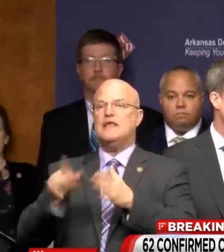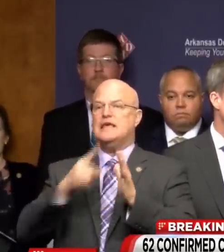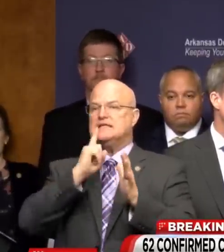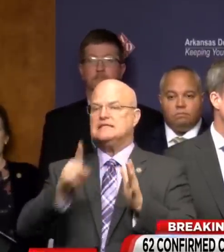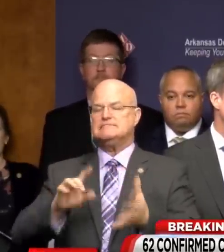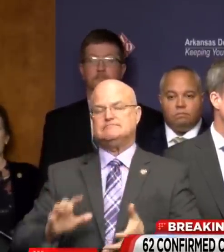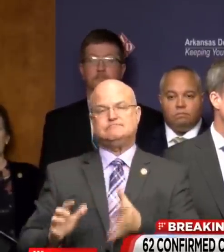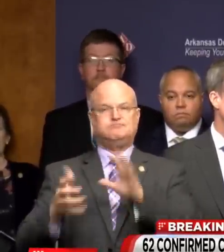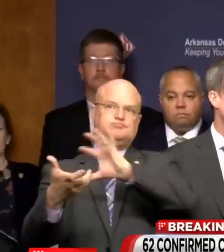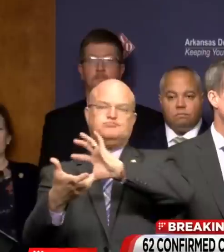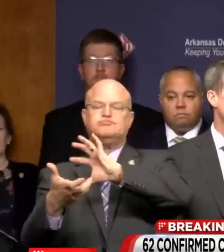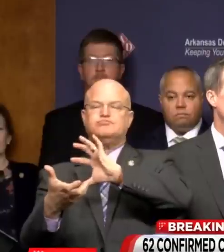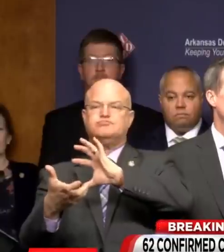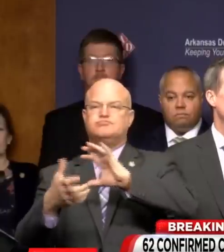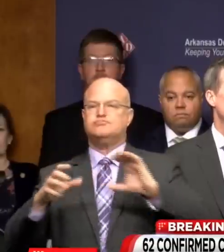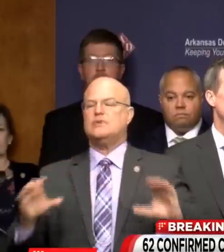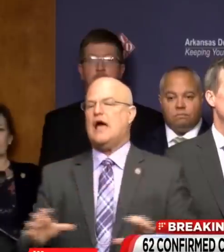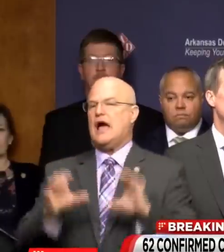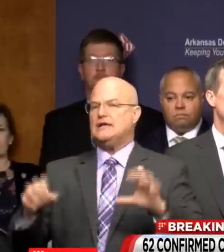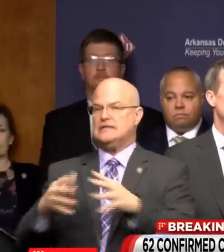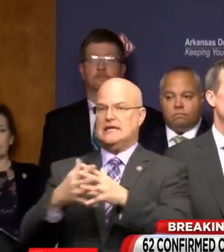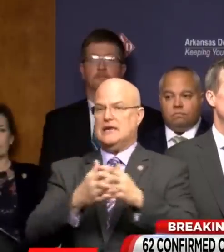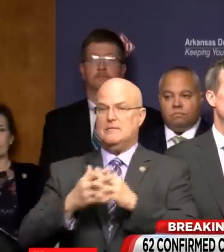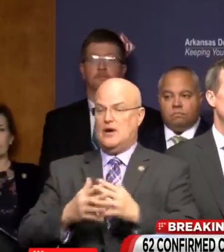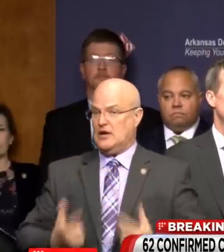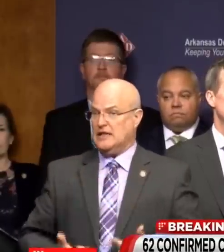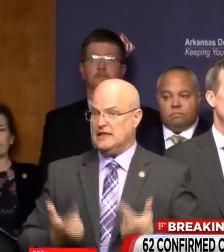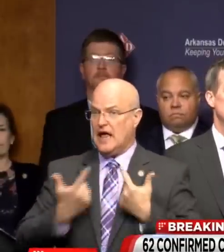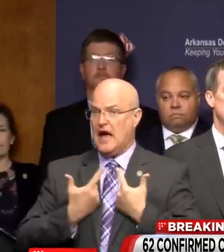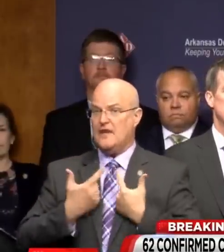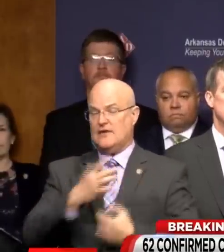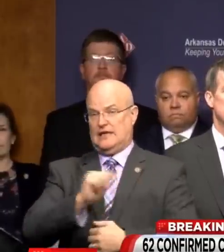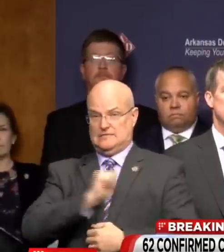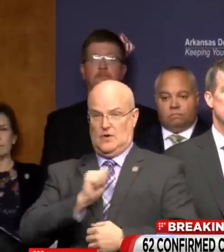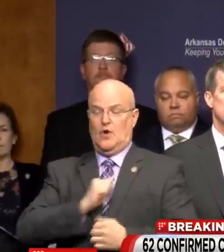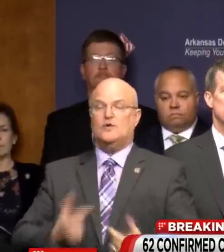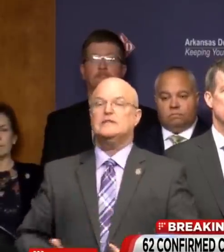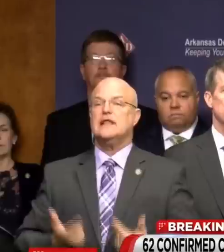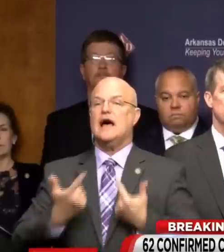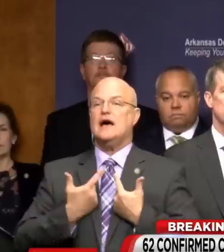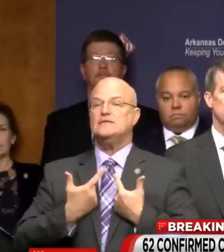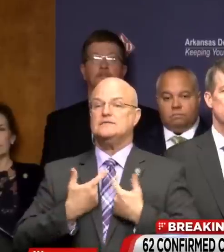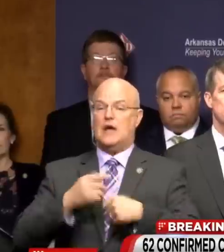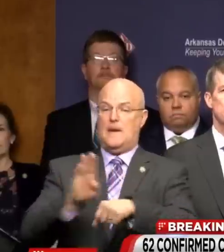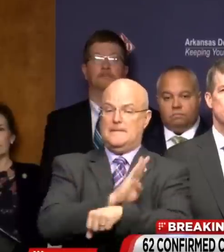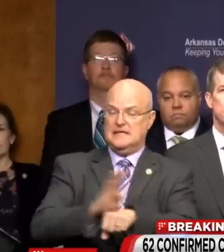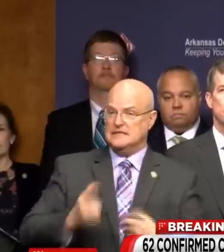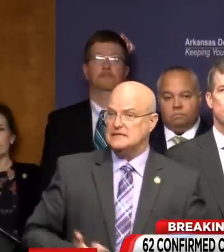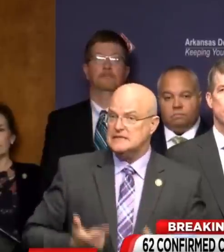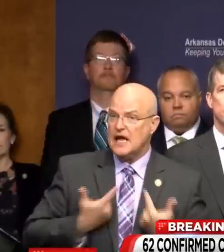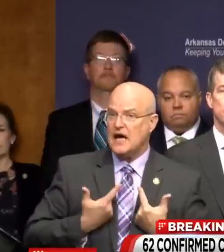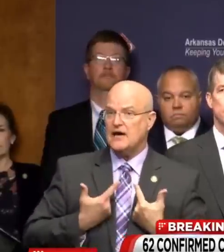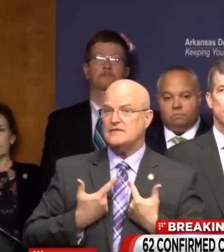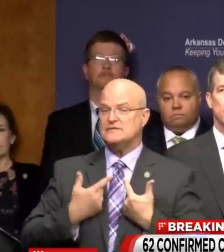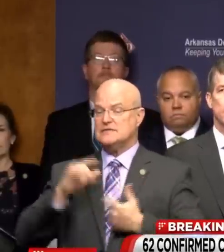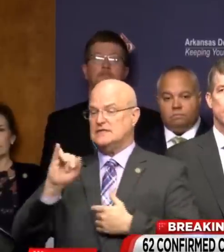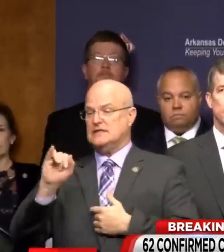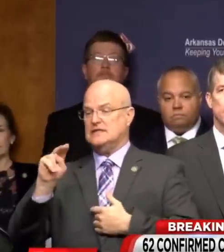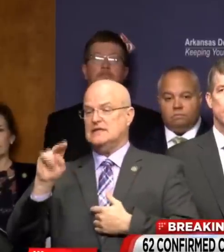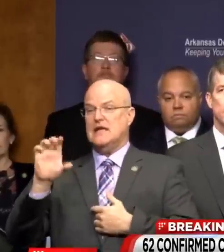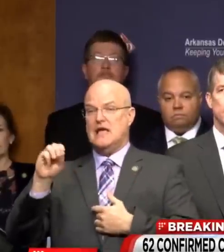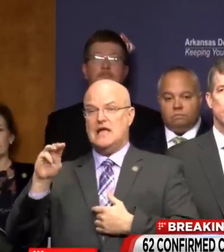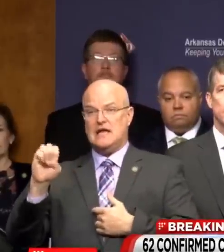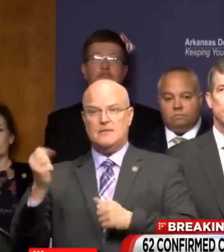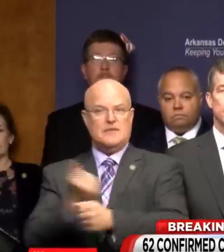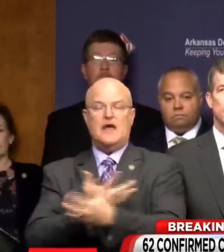a disruptive action in American life and in our own lives and in our business lives and in our incomes